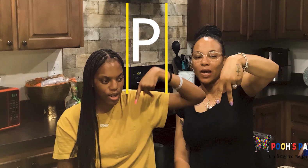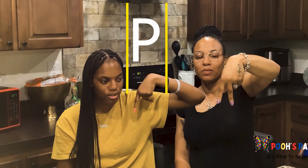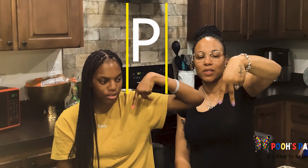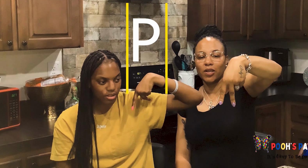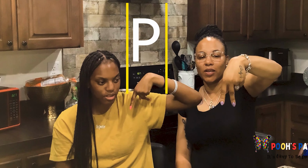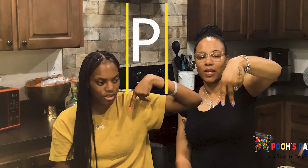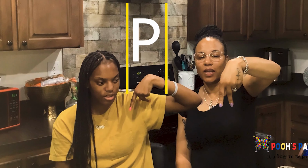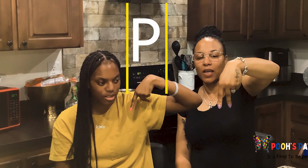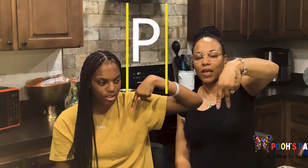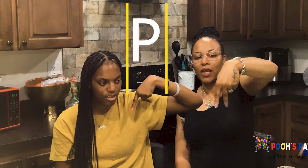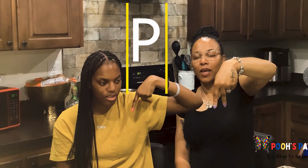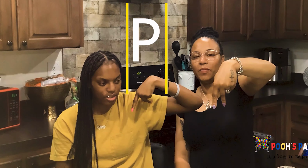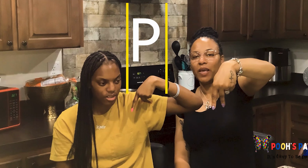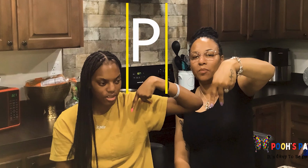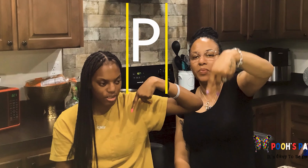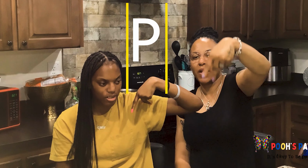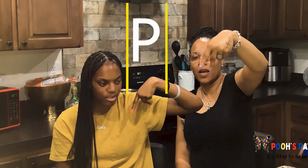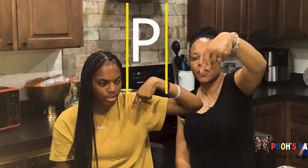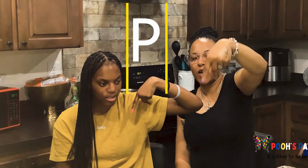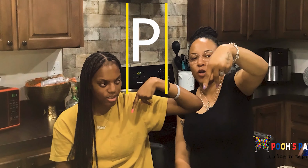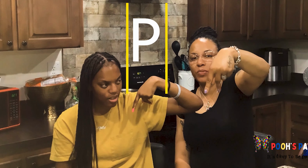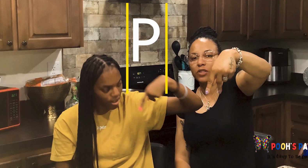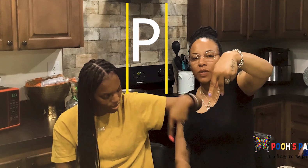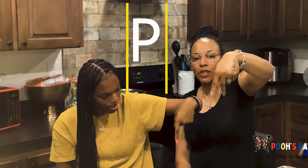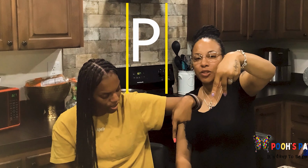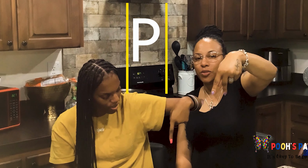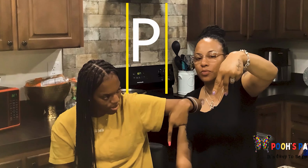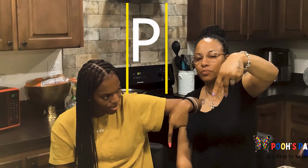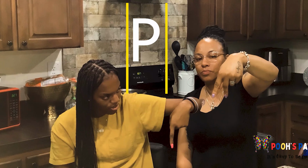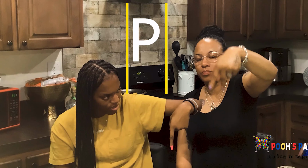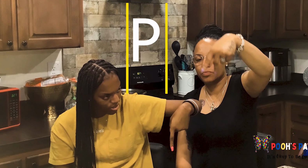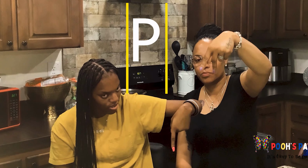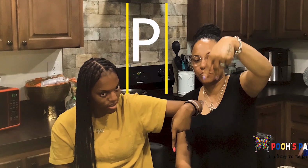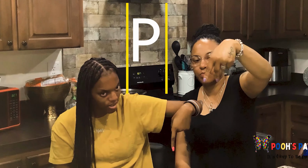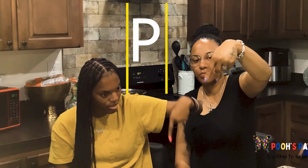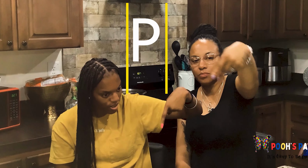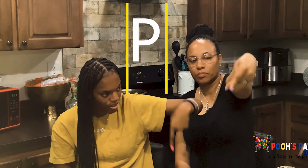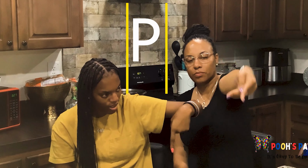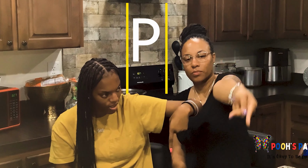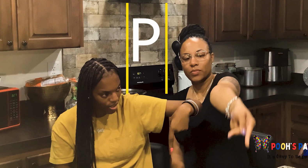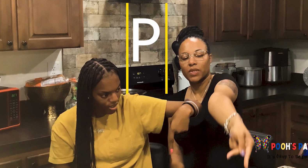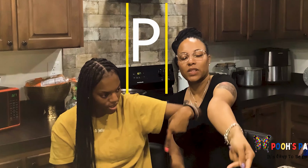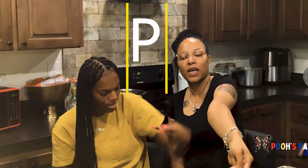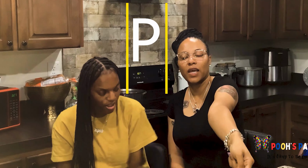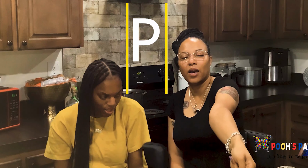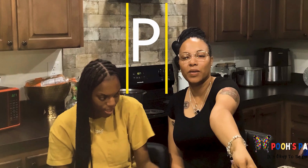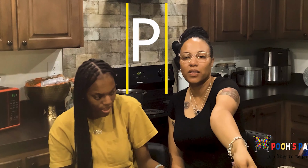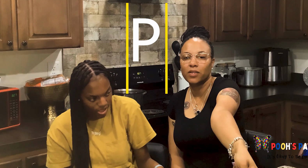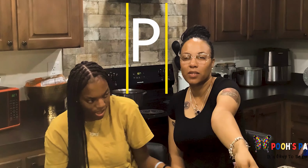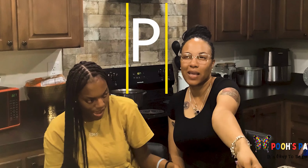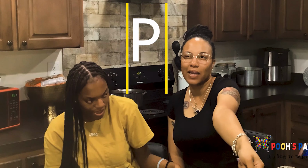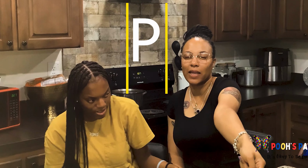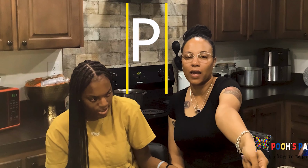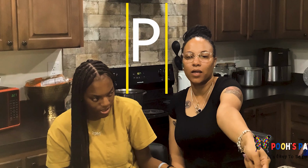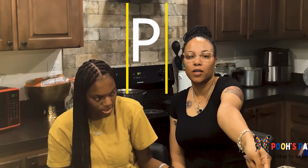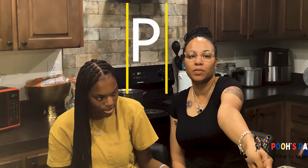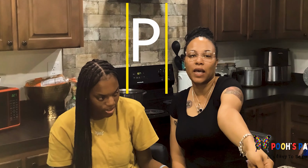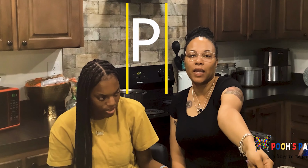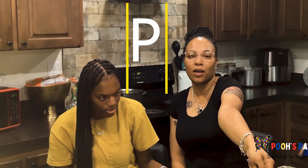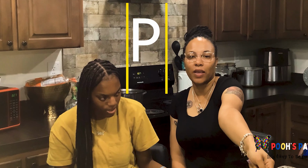was learning. And then put our thumb between the 2. That's kind of how it looks. Kind of like an upside down cake,